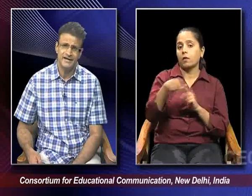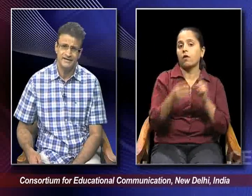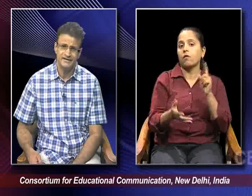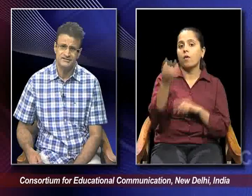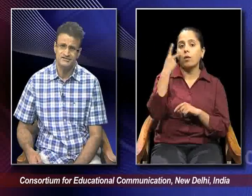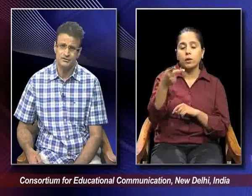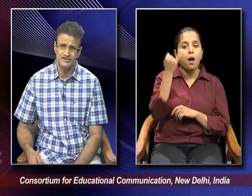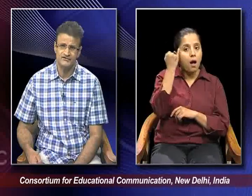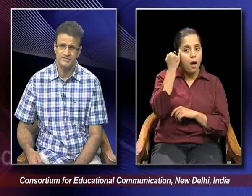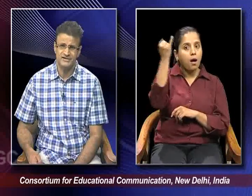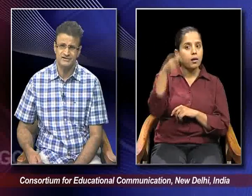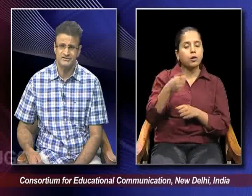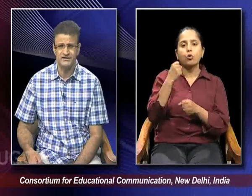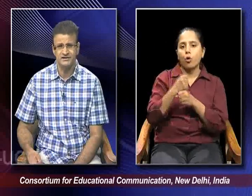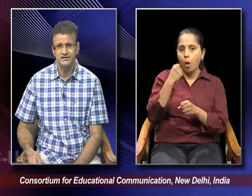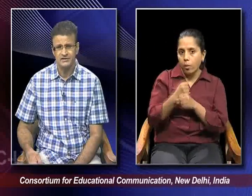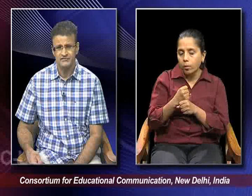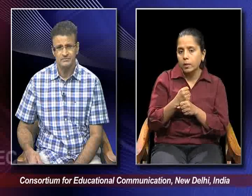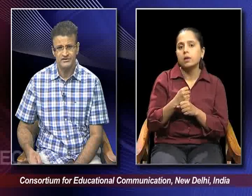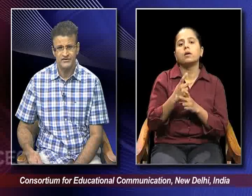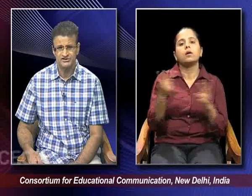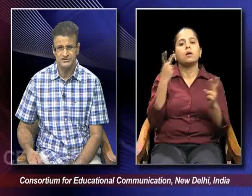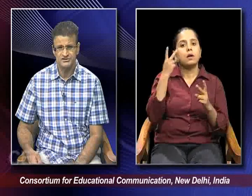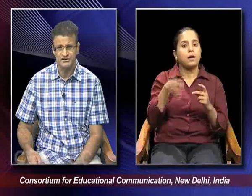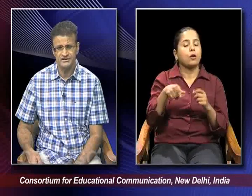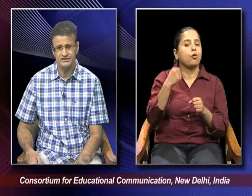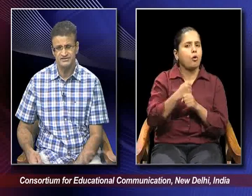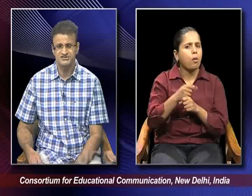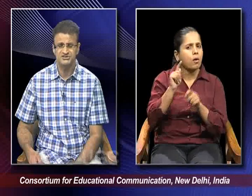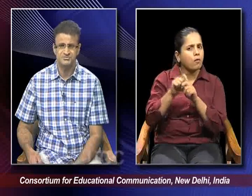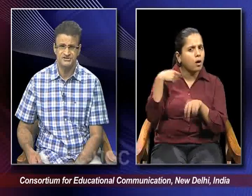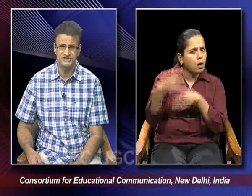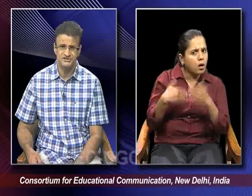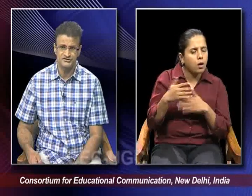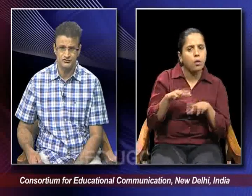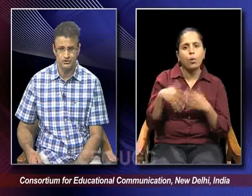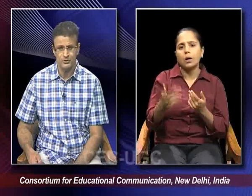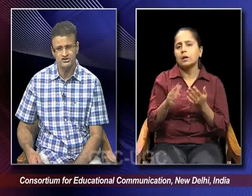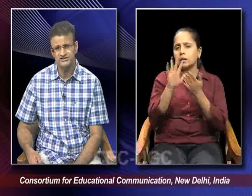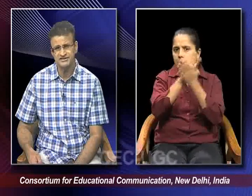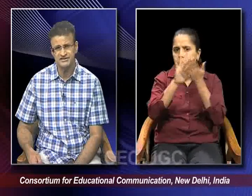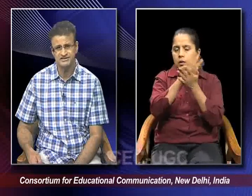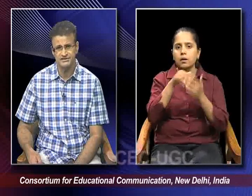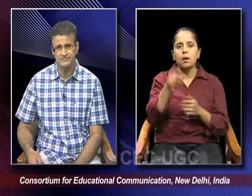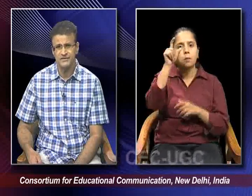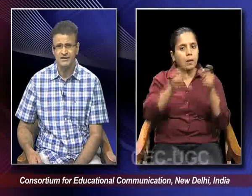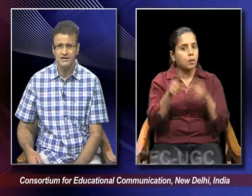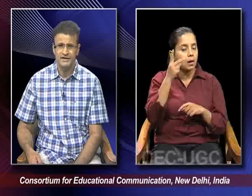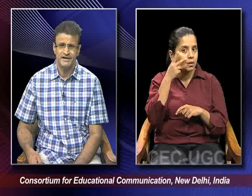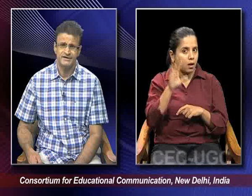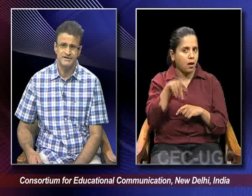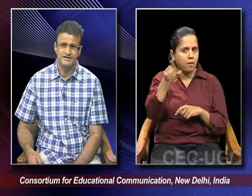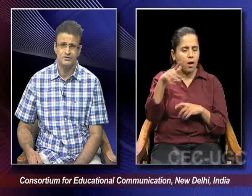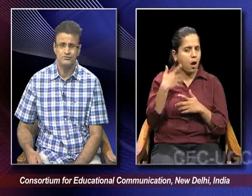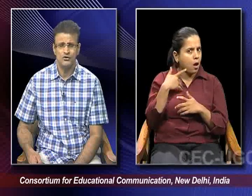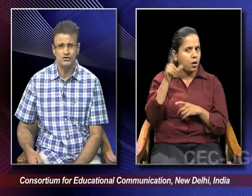the ideas of the government, the way government functioned, and the censorship machinery which was obnoxious in nature,